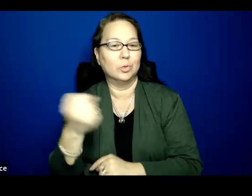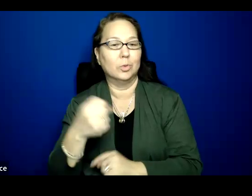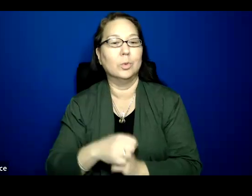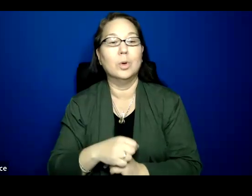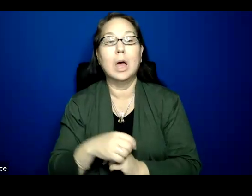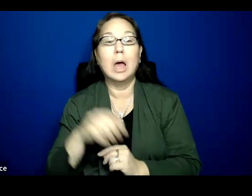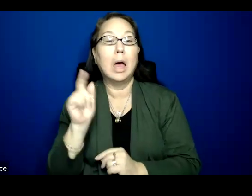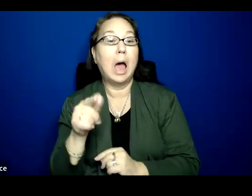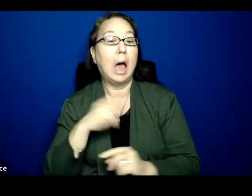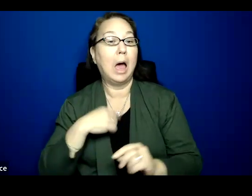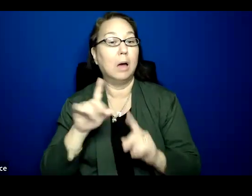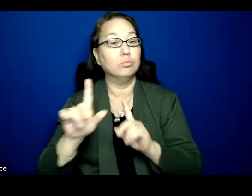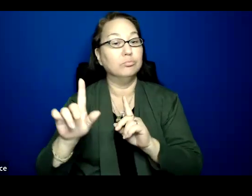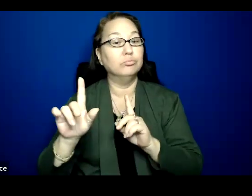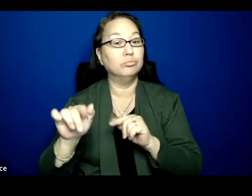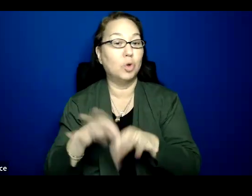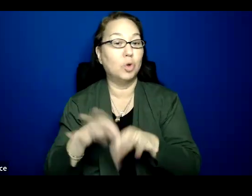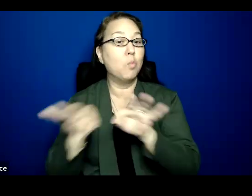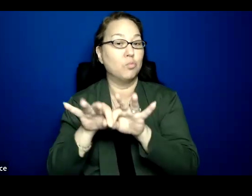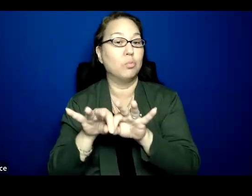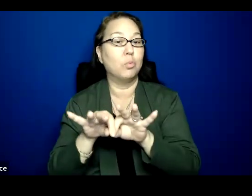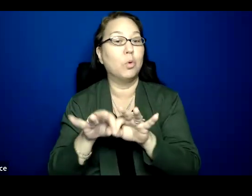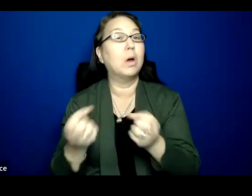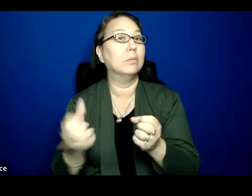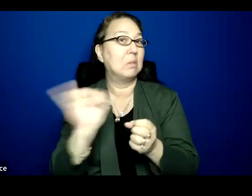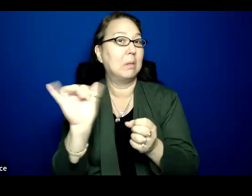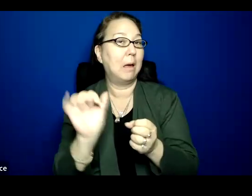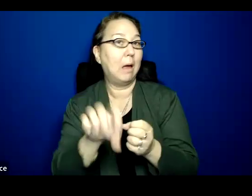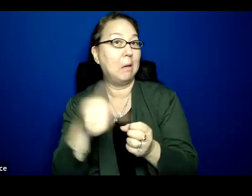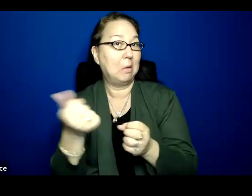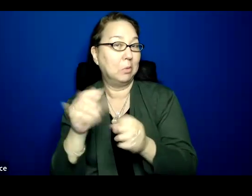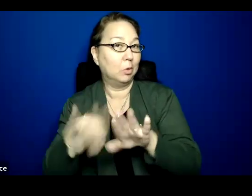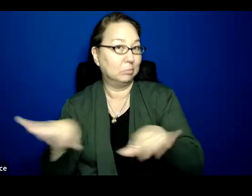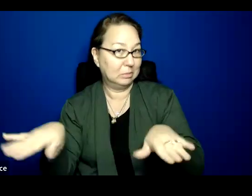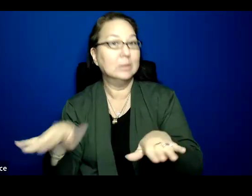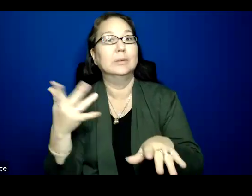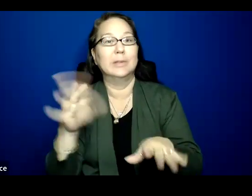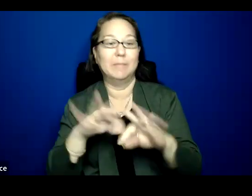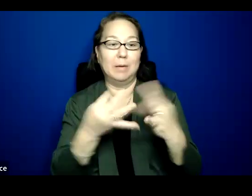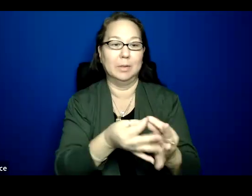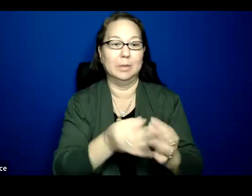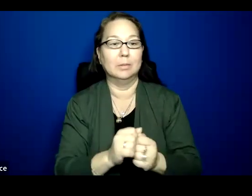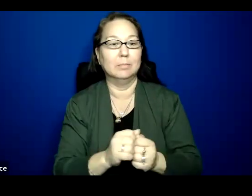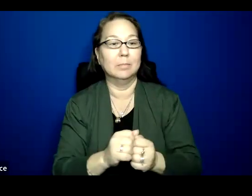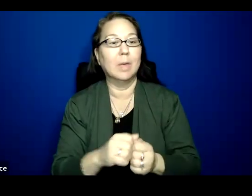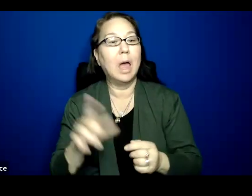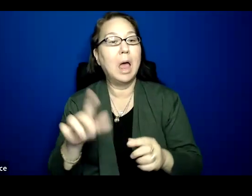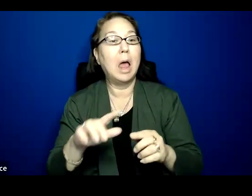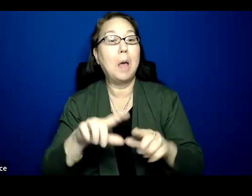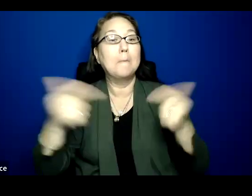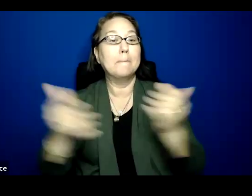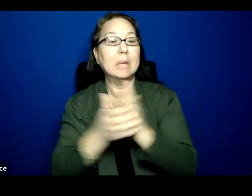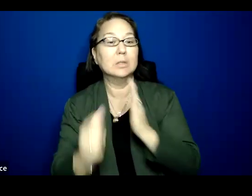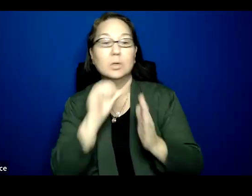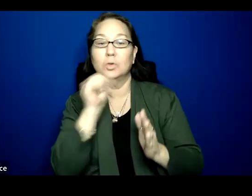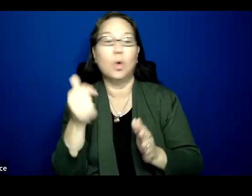families because big schools don't always benefit everyone. Not everyone can adapt and thrive in large high